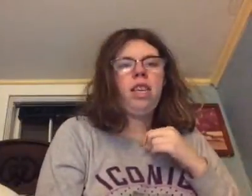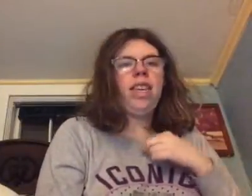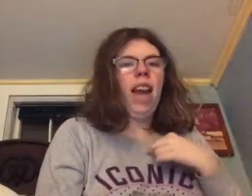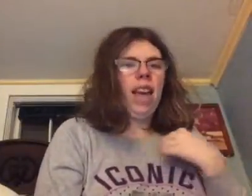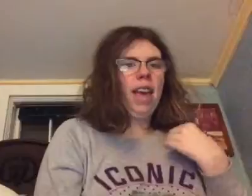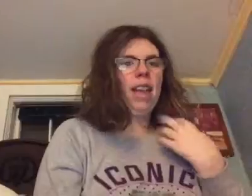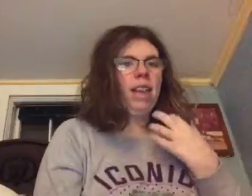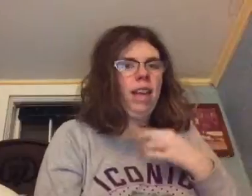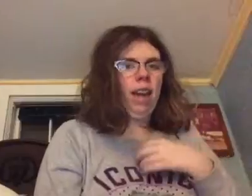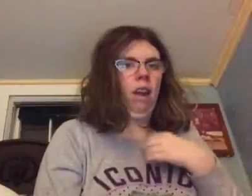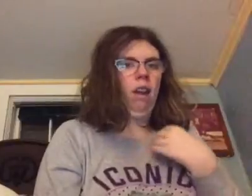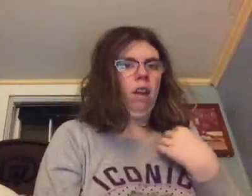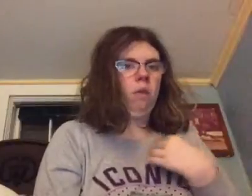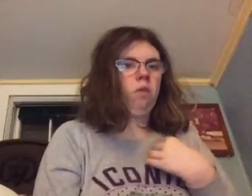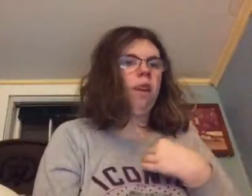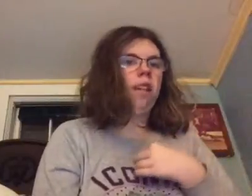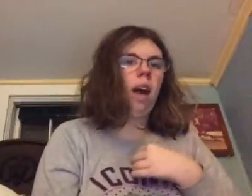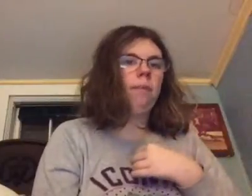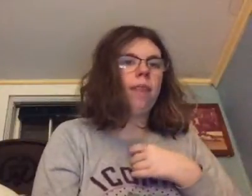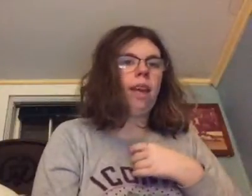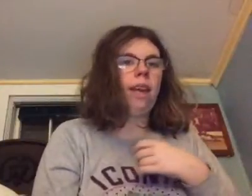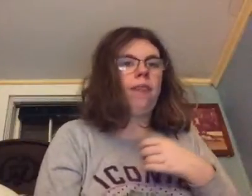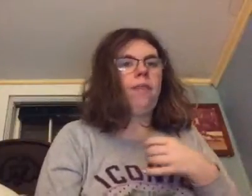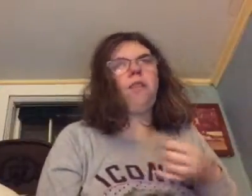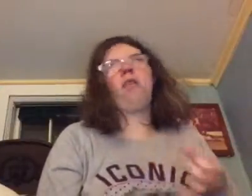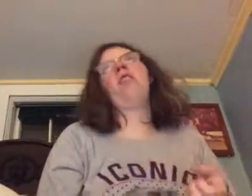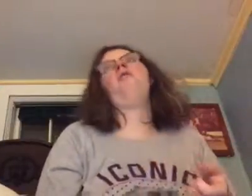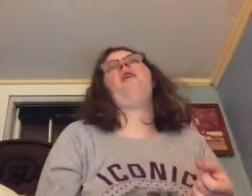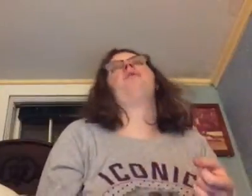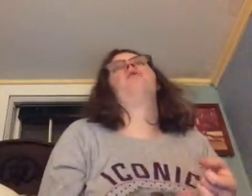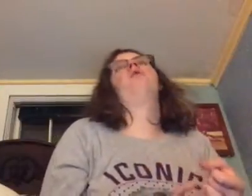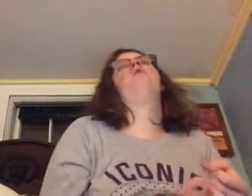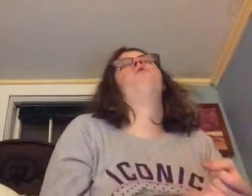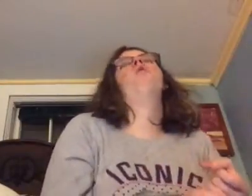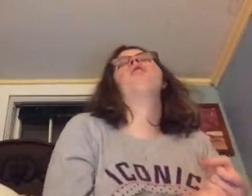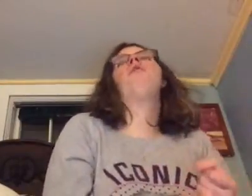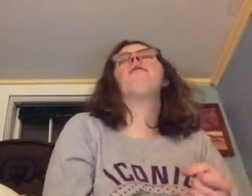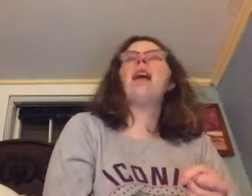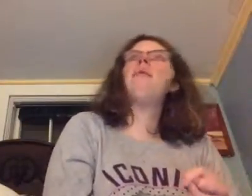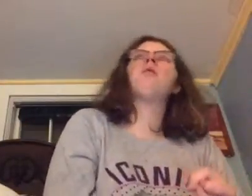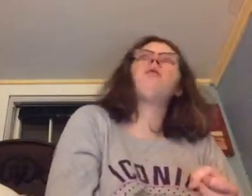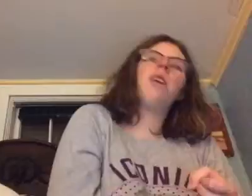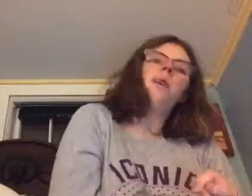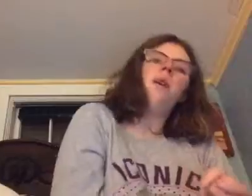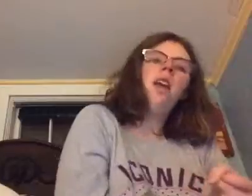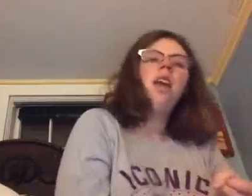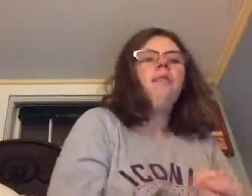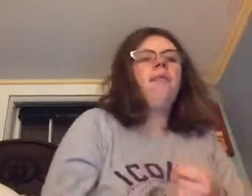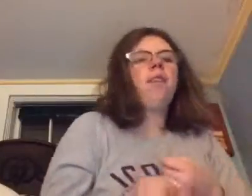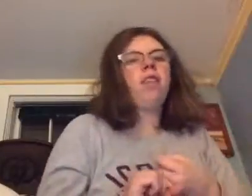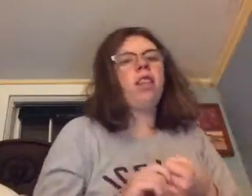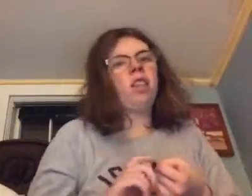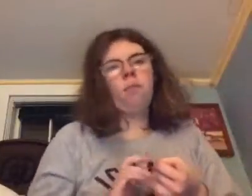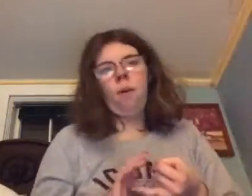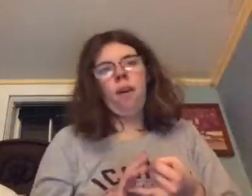You get it into gear, you know, join clubs. Like, if you're interested in drama, join the drama club or theater. If you're interested in